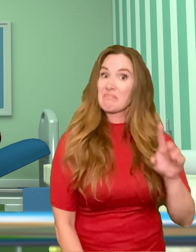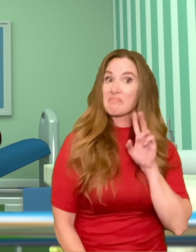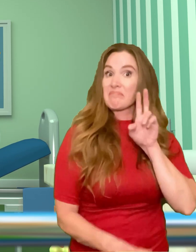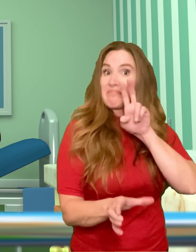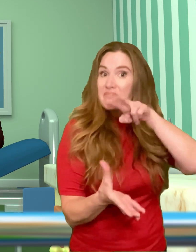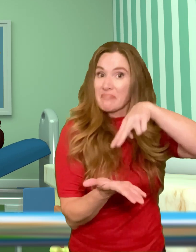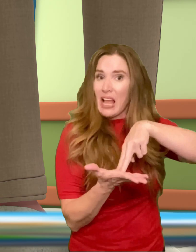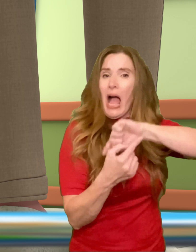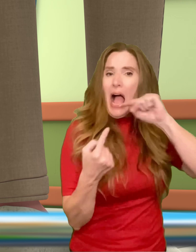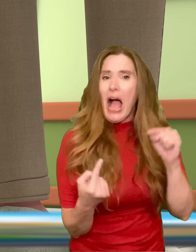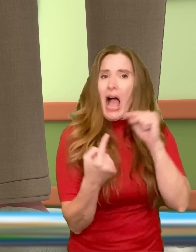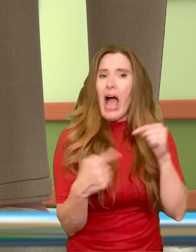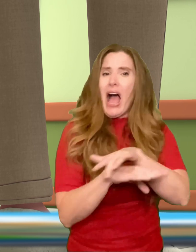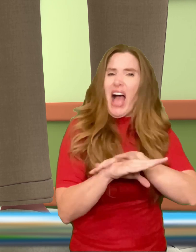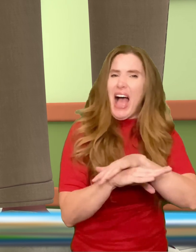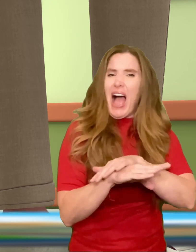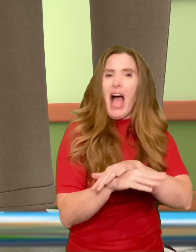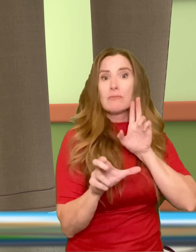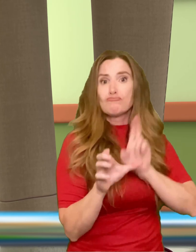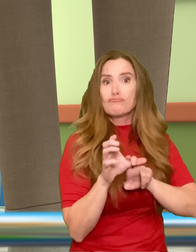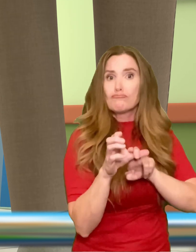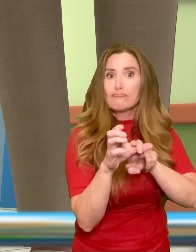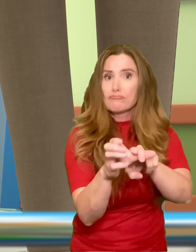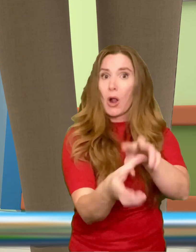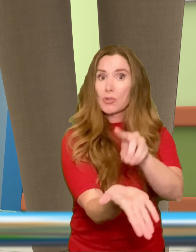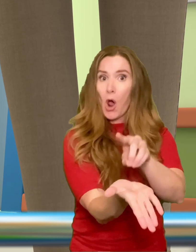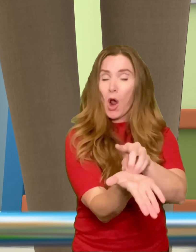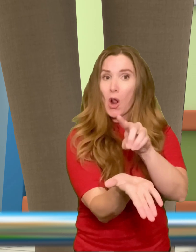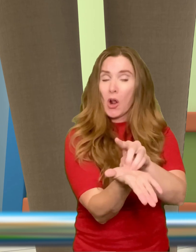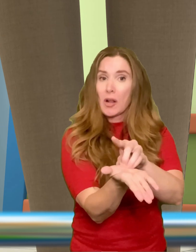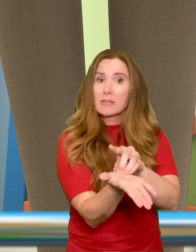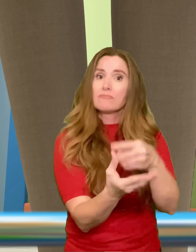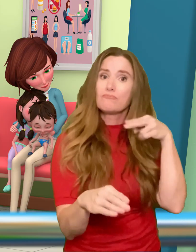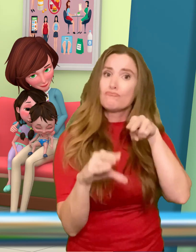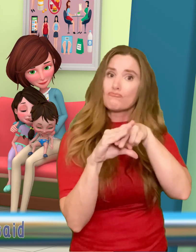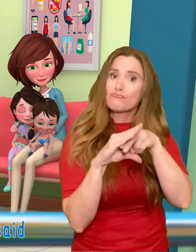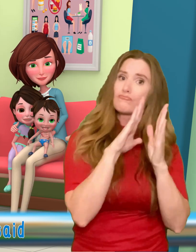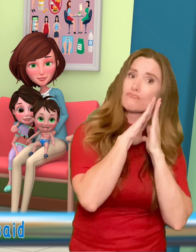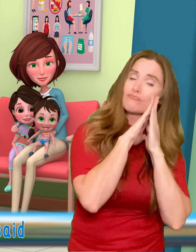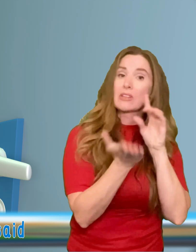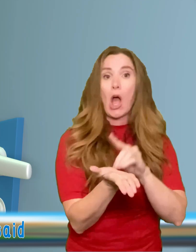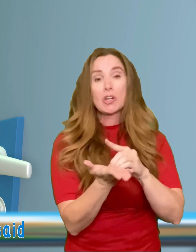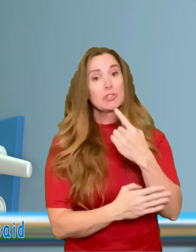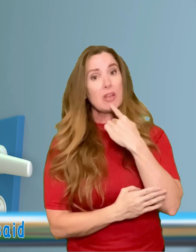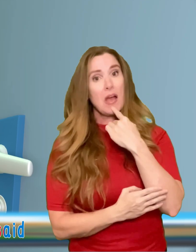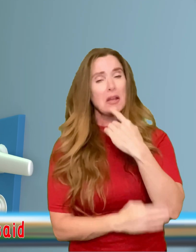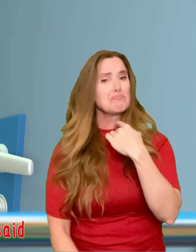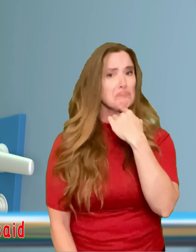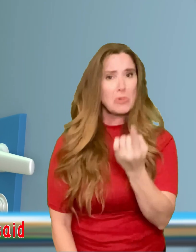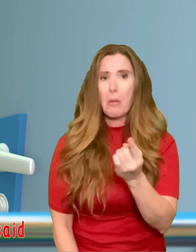up Jam b h a lot to the doctor they did hurry then he went to bed as the doctor